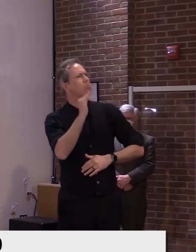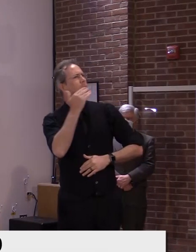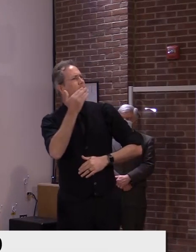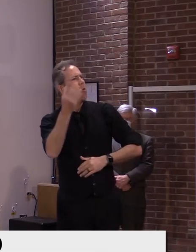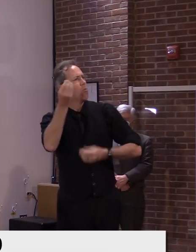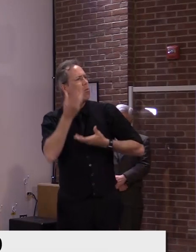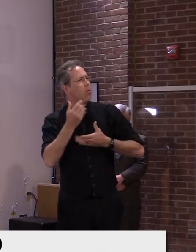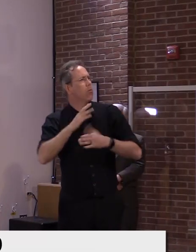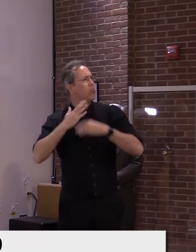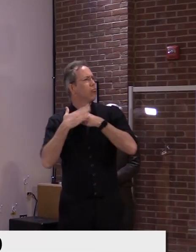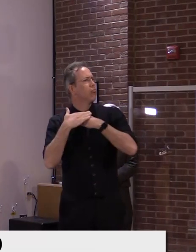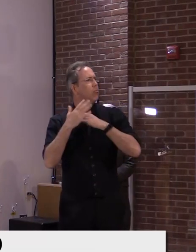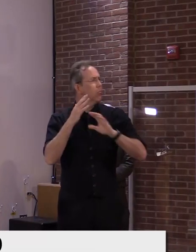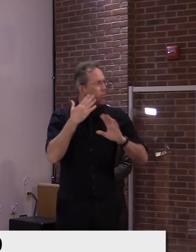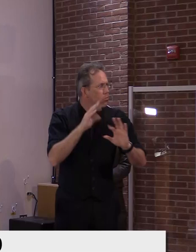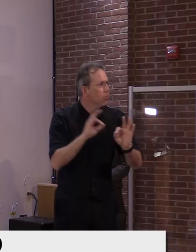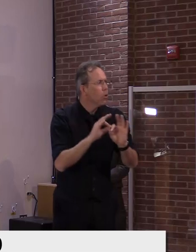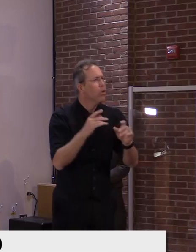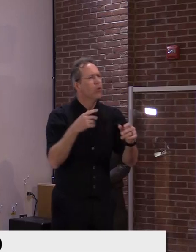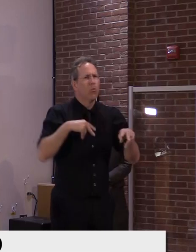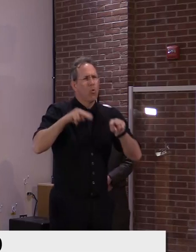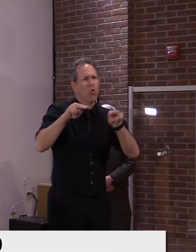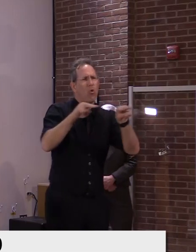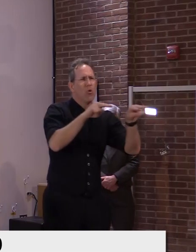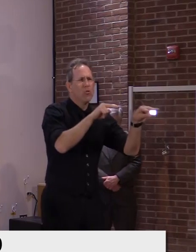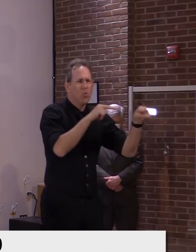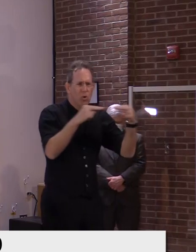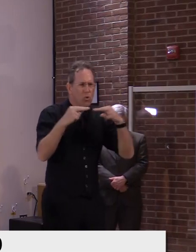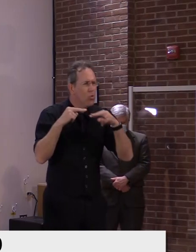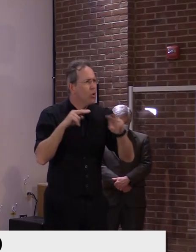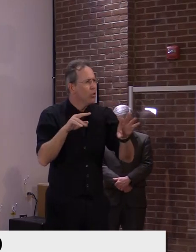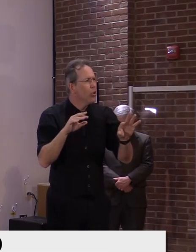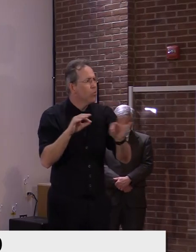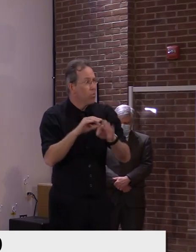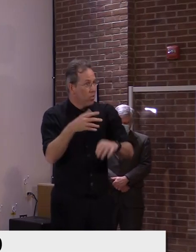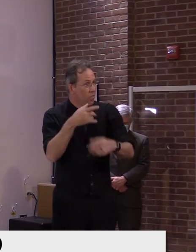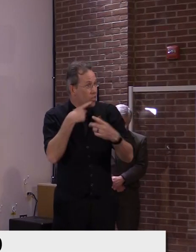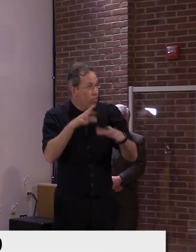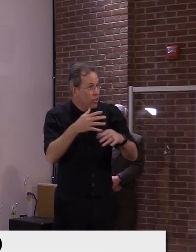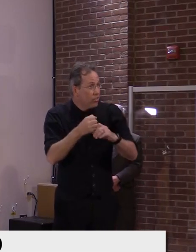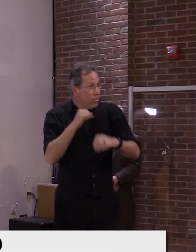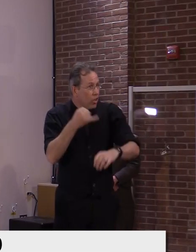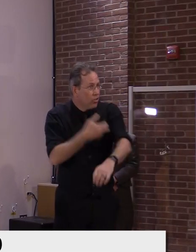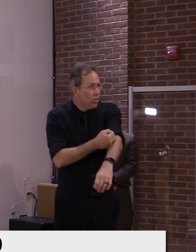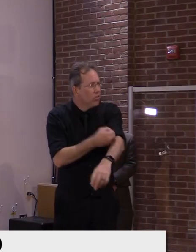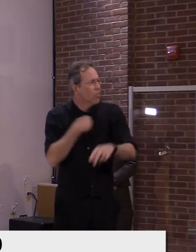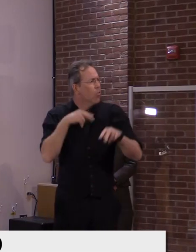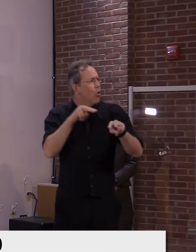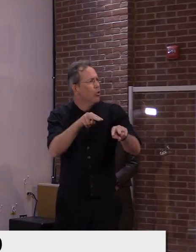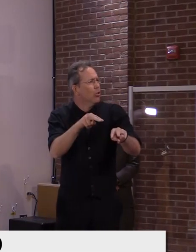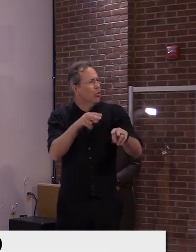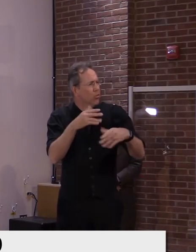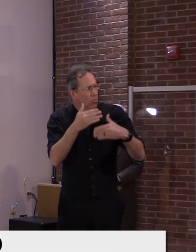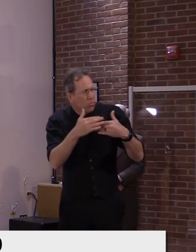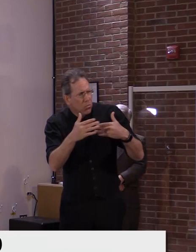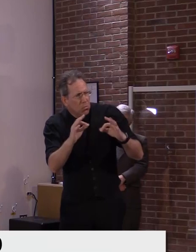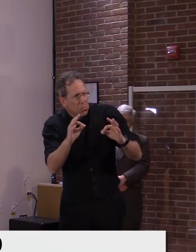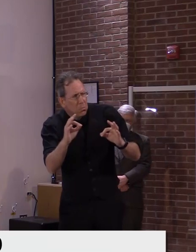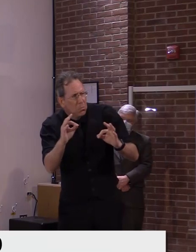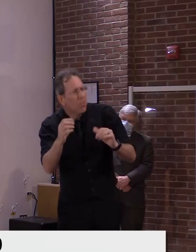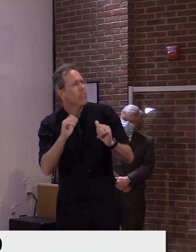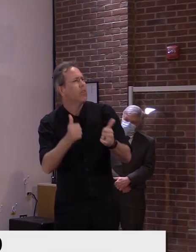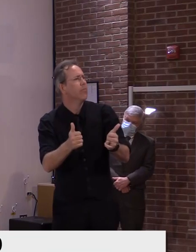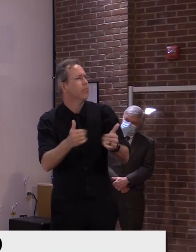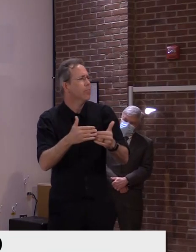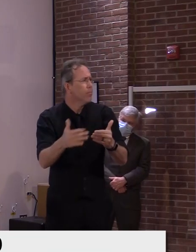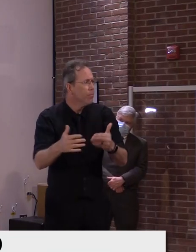the mRNA vaccines that have been given over even longer periods of time, and how well the majority of the population has